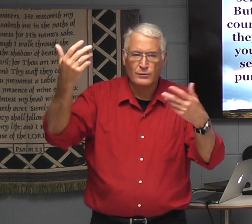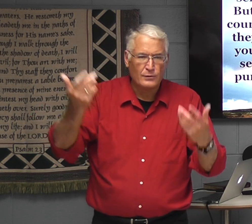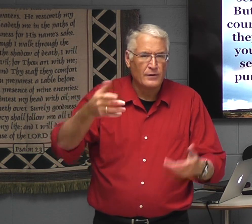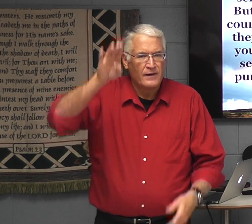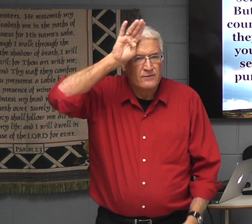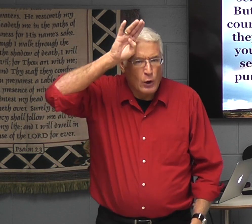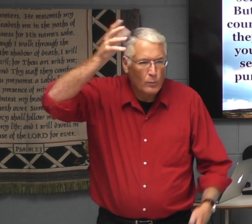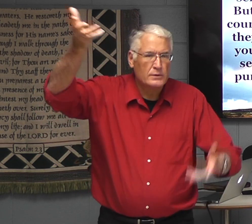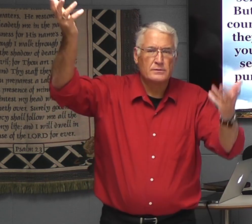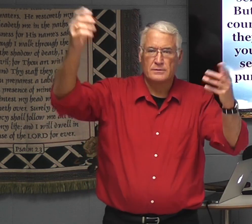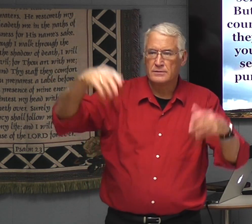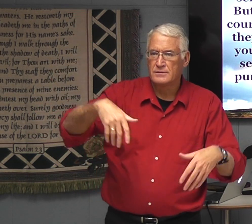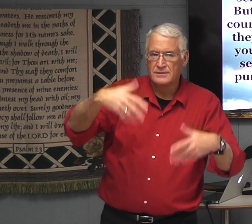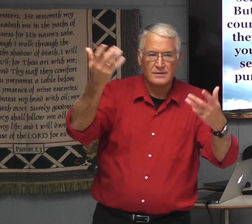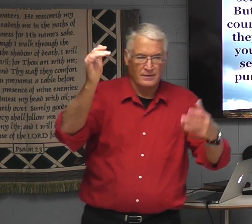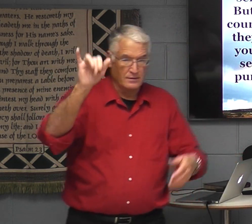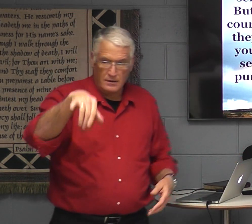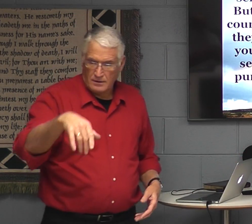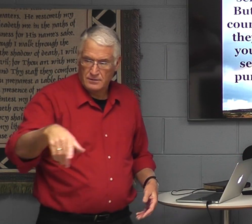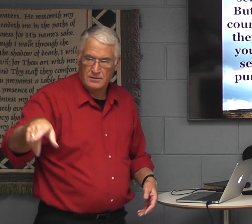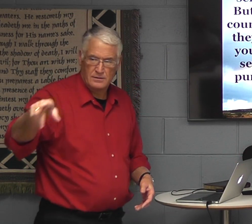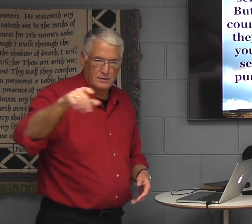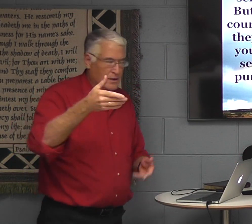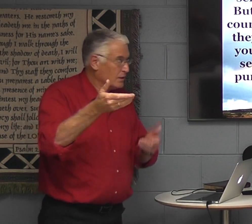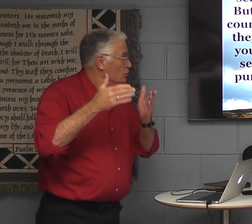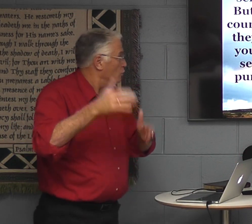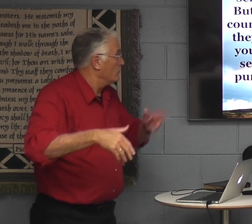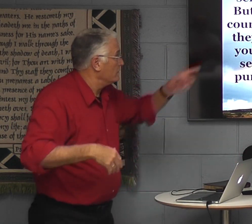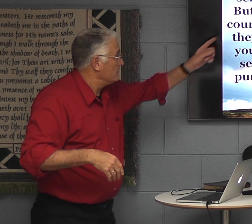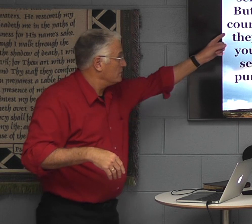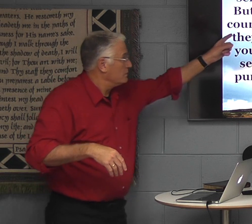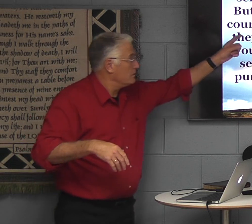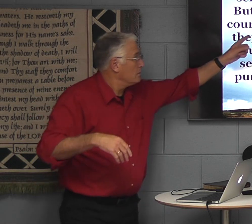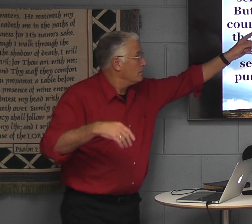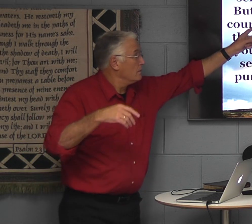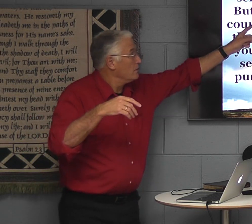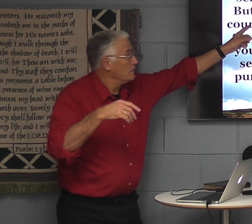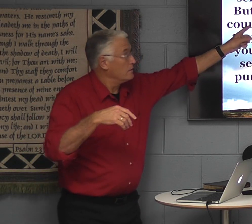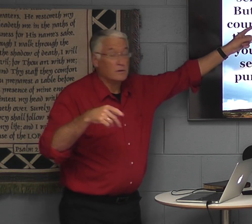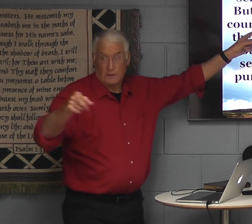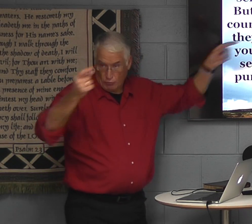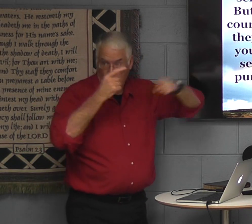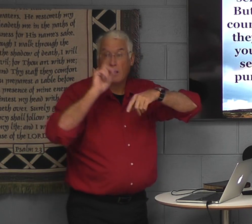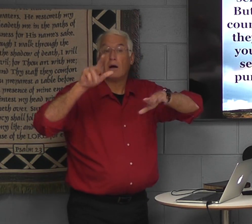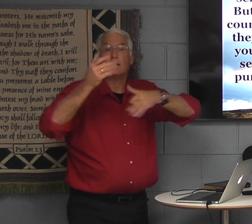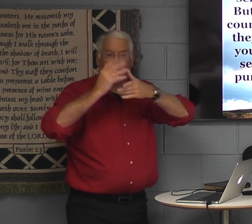government, the firemen. That's what this is referring to. These are the servants,